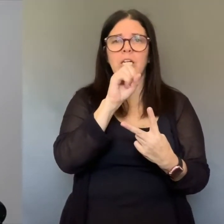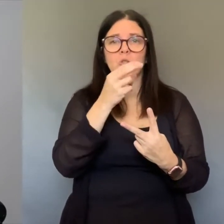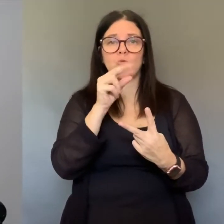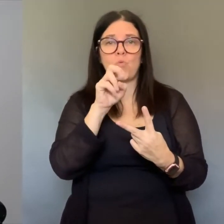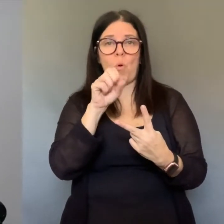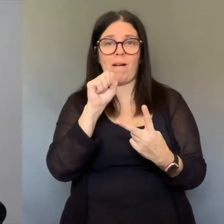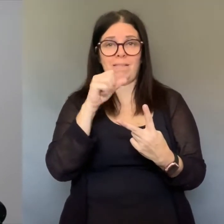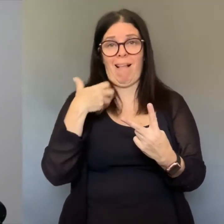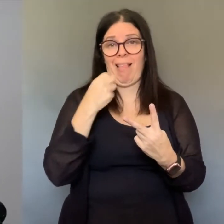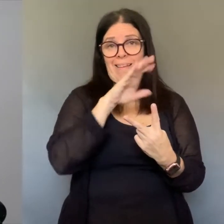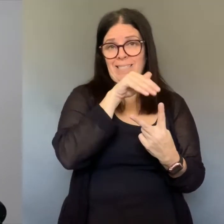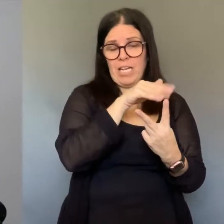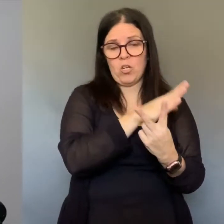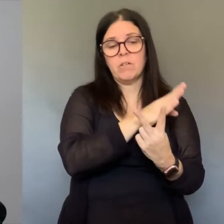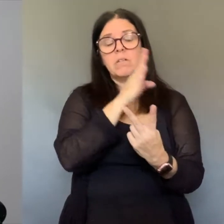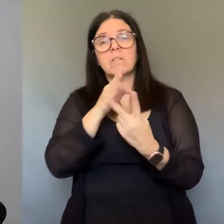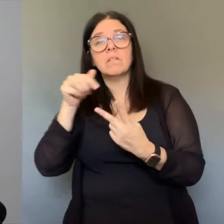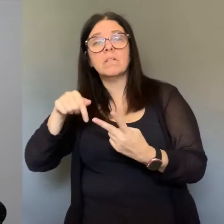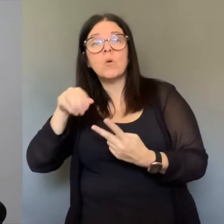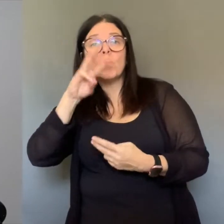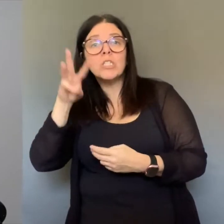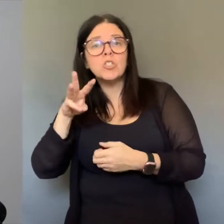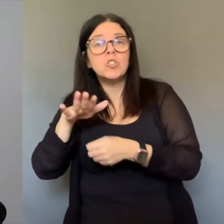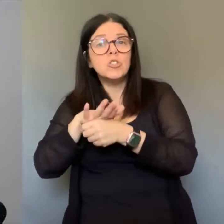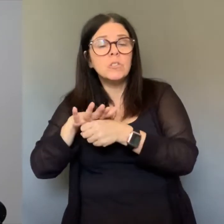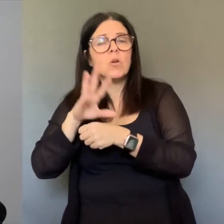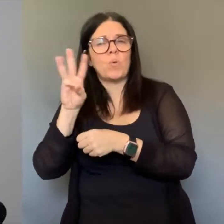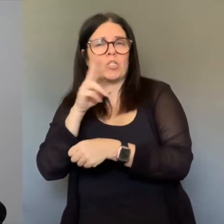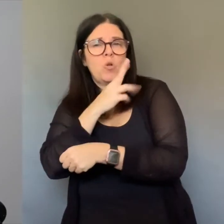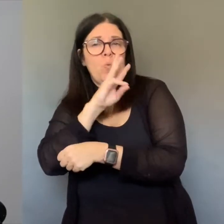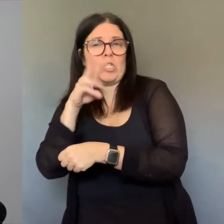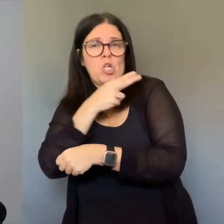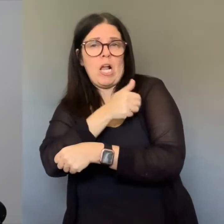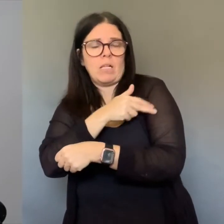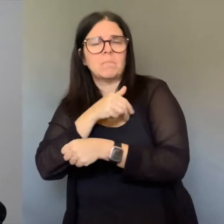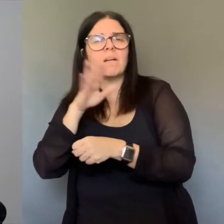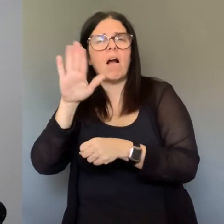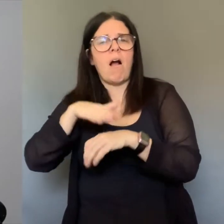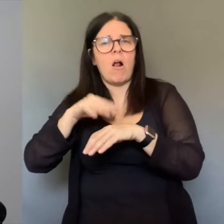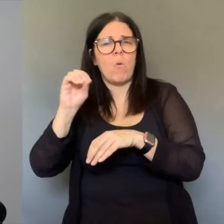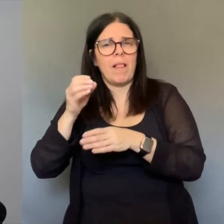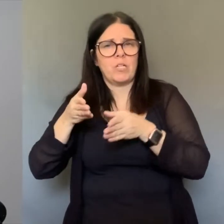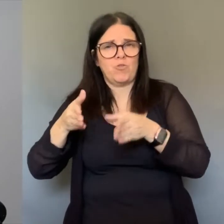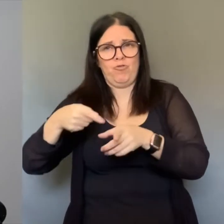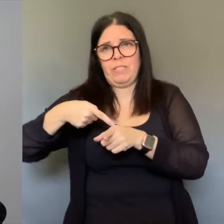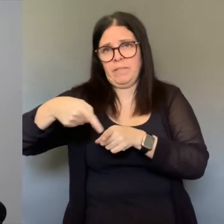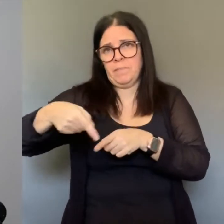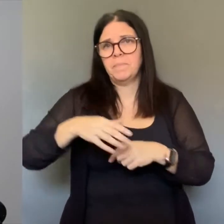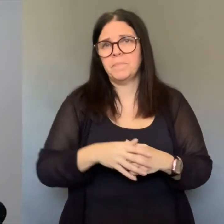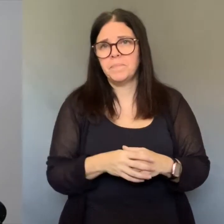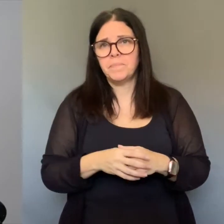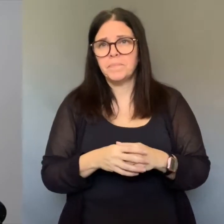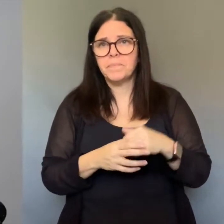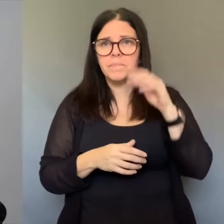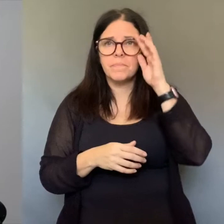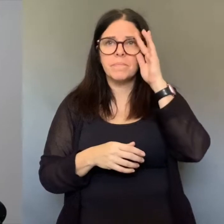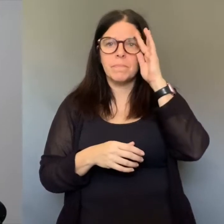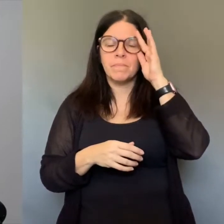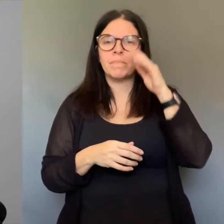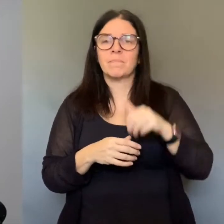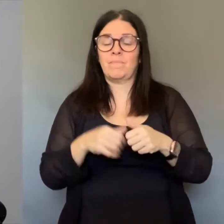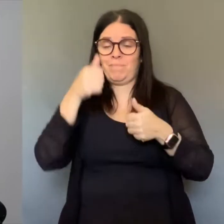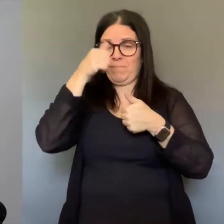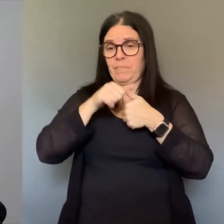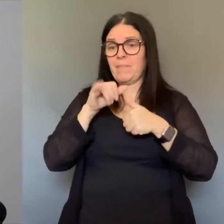assessment center is with Windsor Regional Hospital, Olette Campus. Please note that testing is available for people who